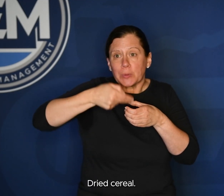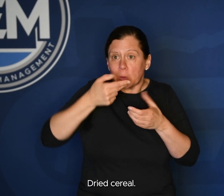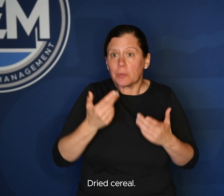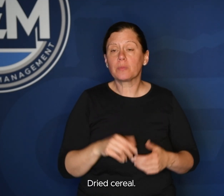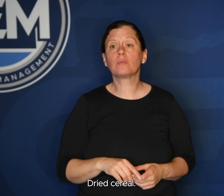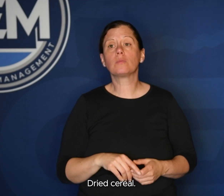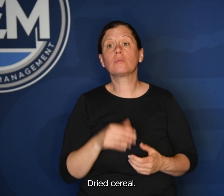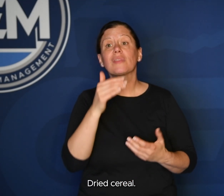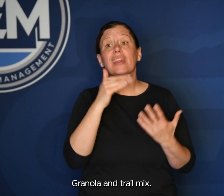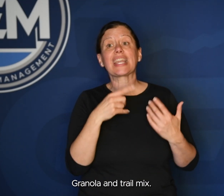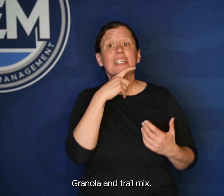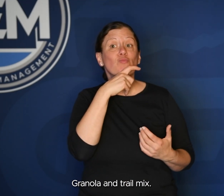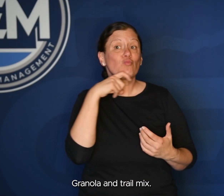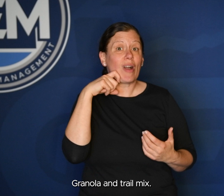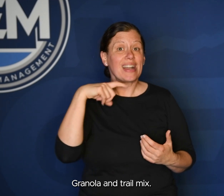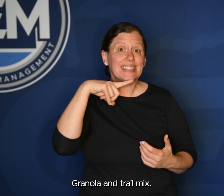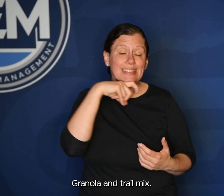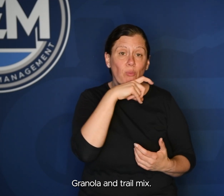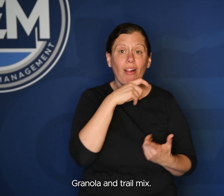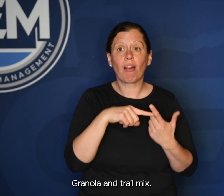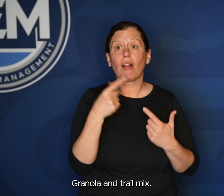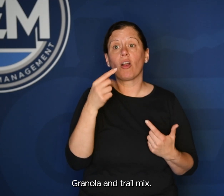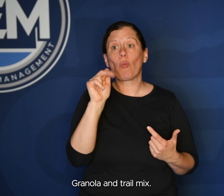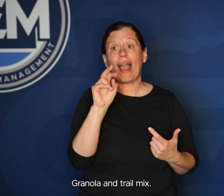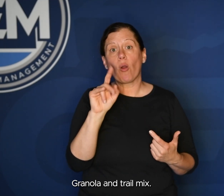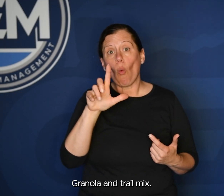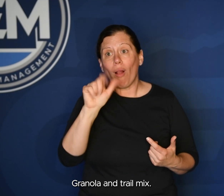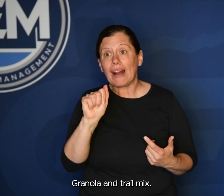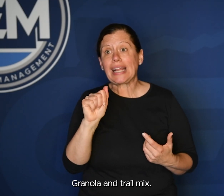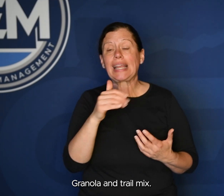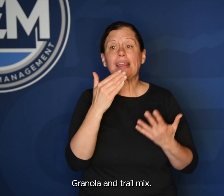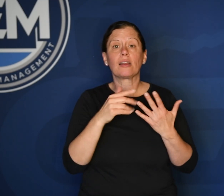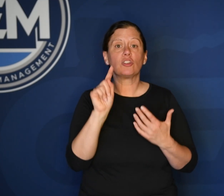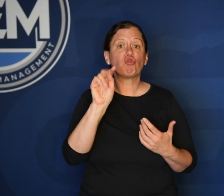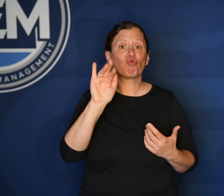Dried cereal, granola, and trail mix.